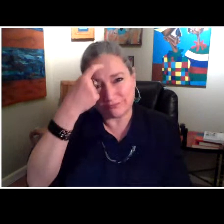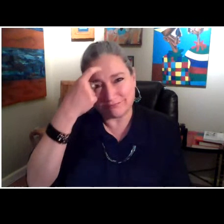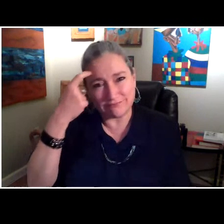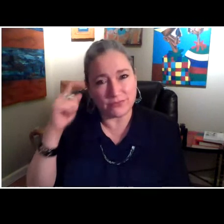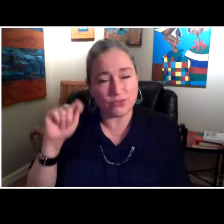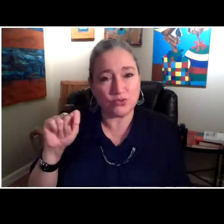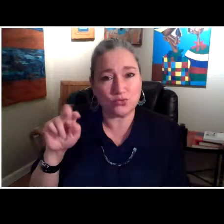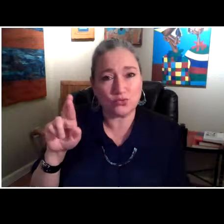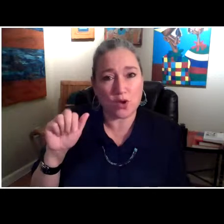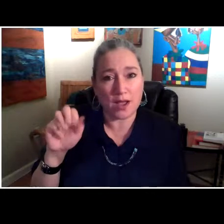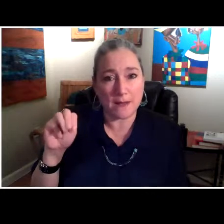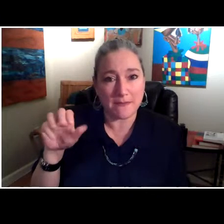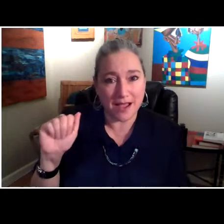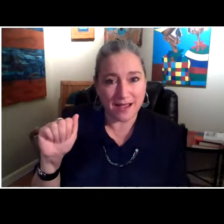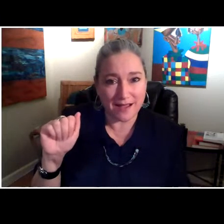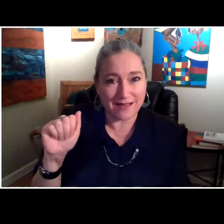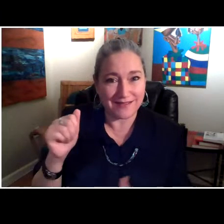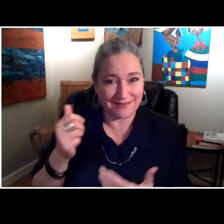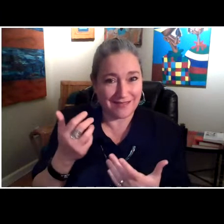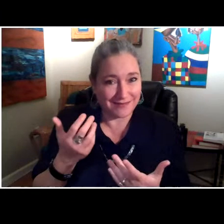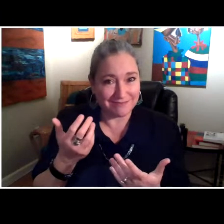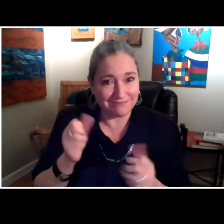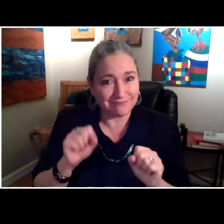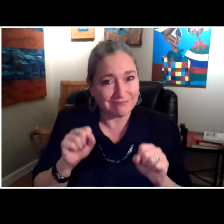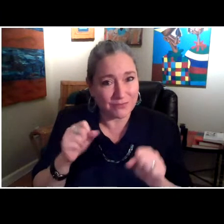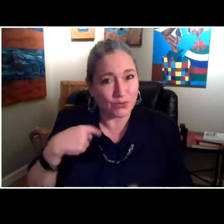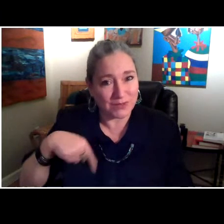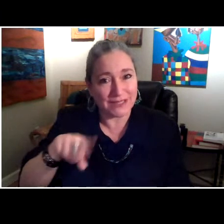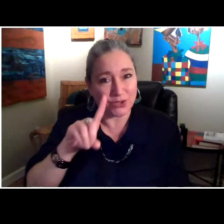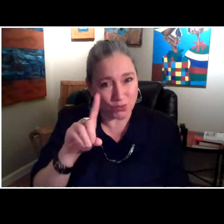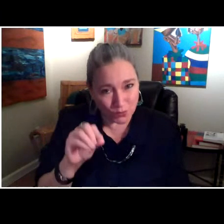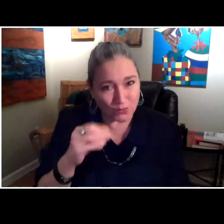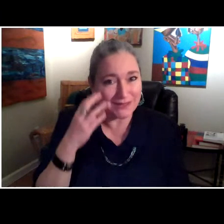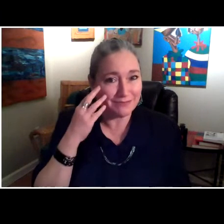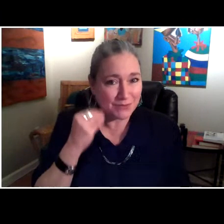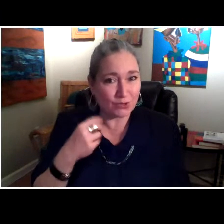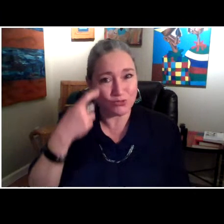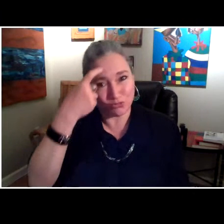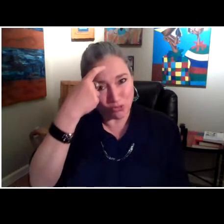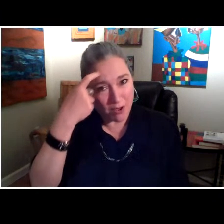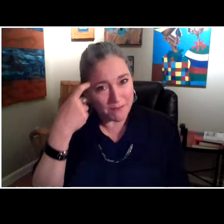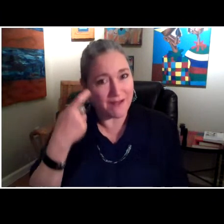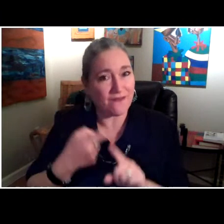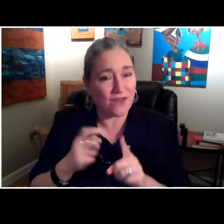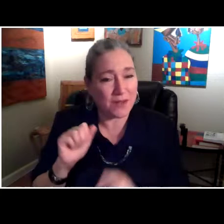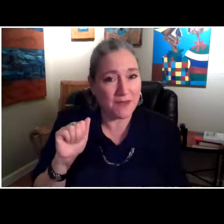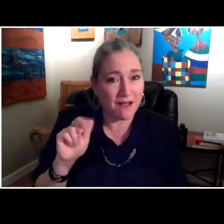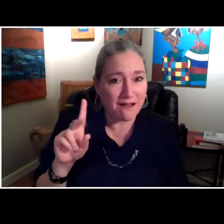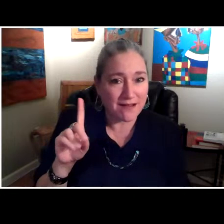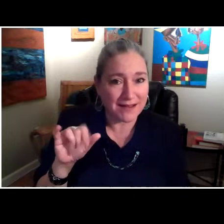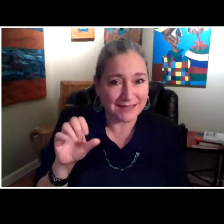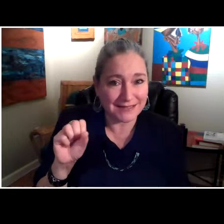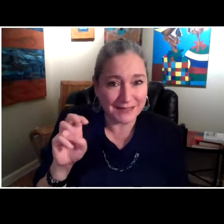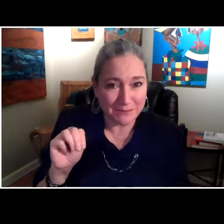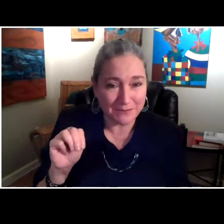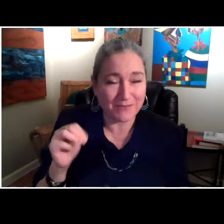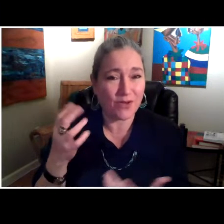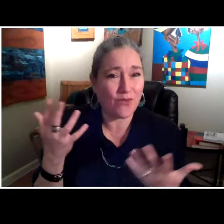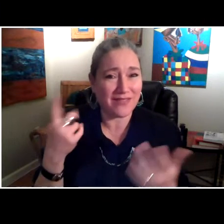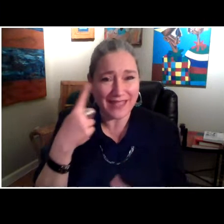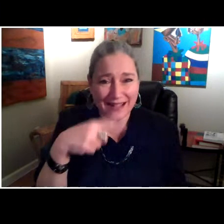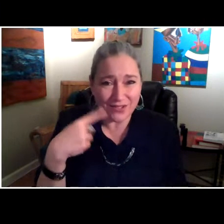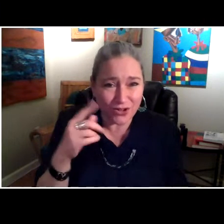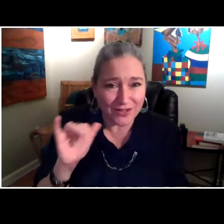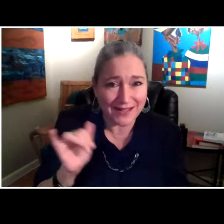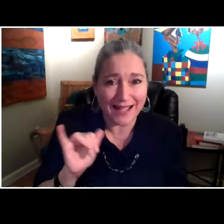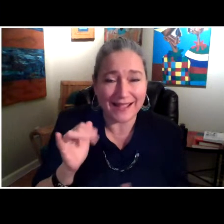And this image here is called Deep Scar. And it shows the deaf experience,